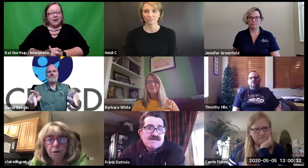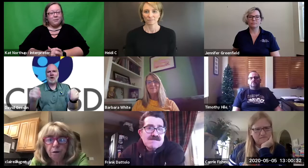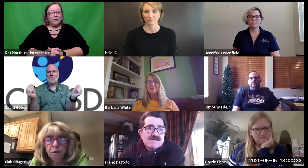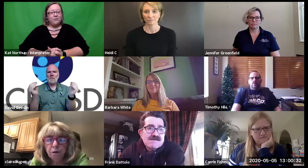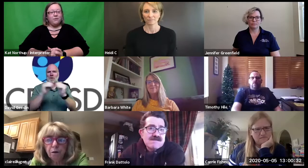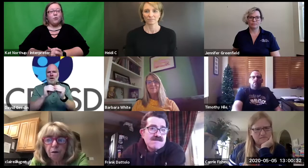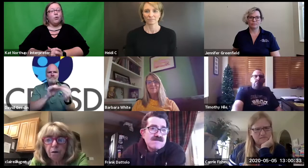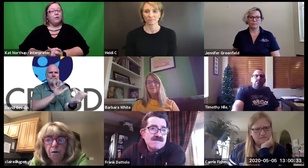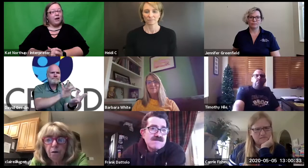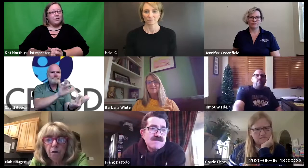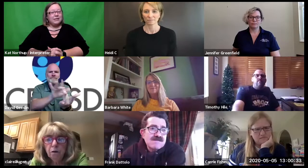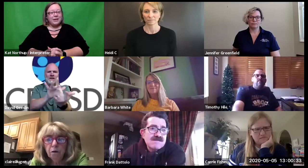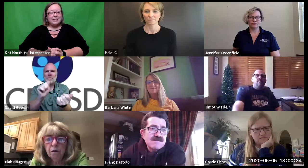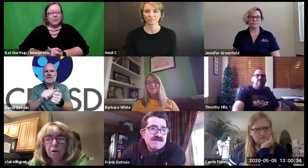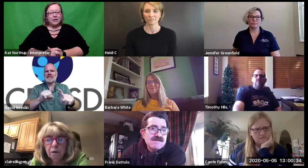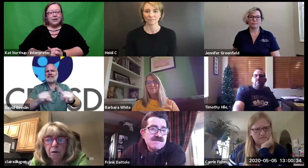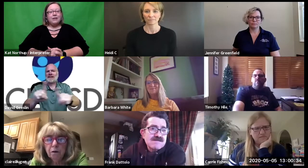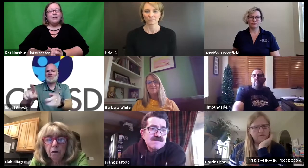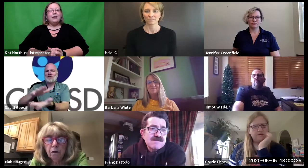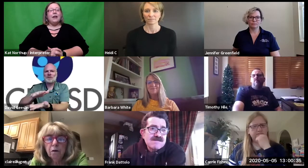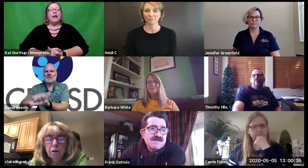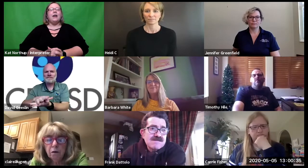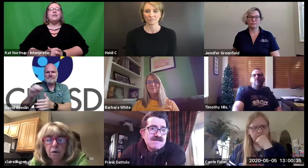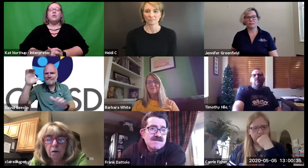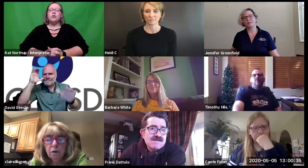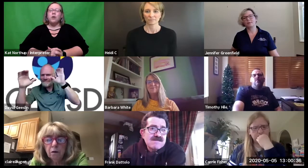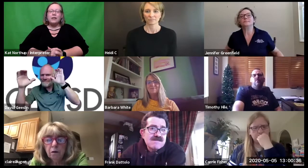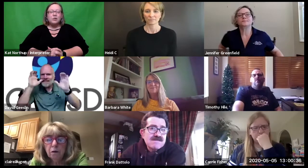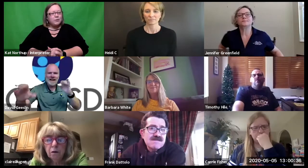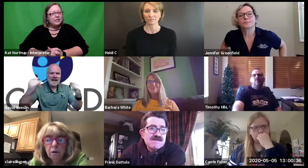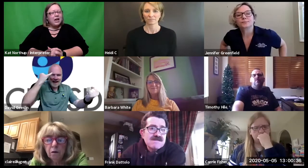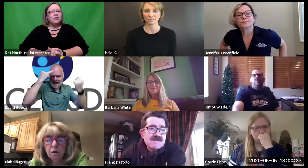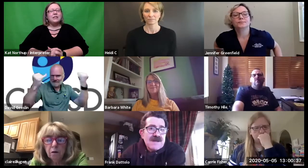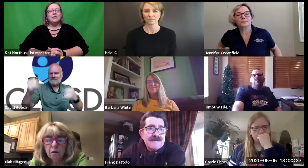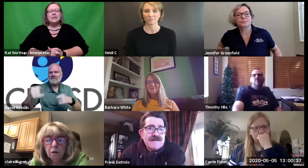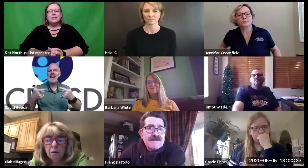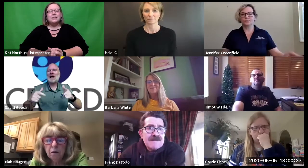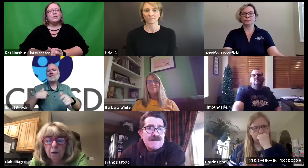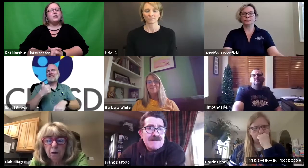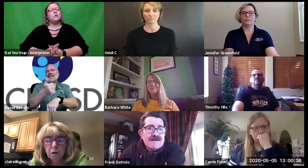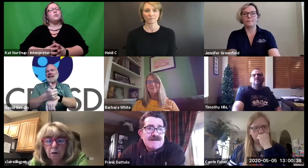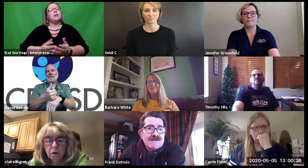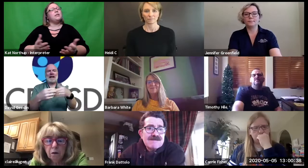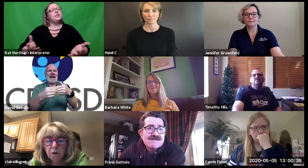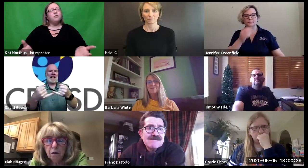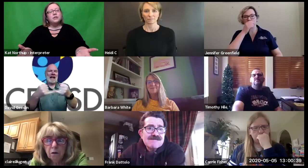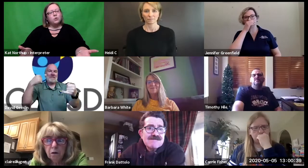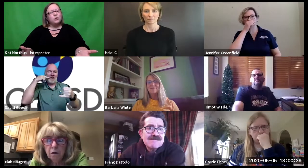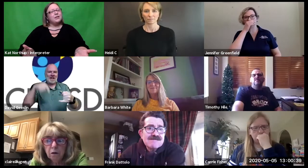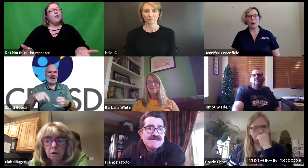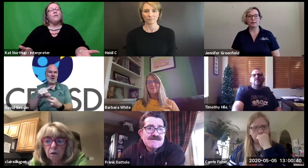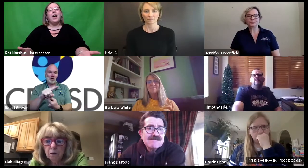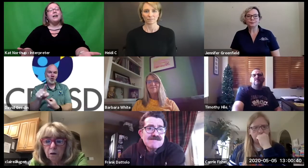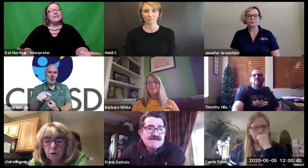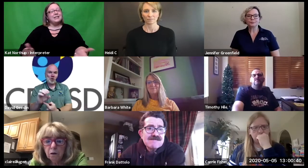challenging time of coronavirus pandemic. So we're trying to reach out to listen to the different